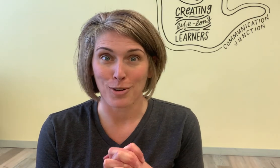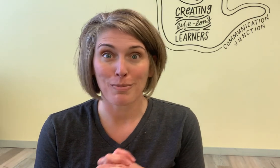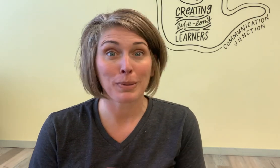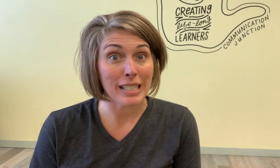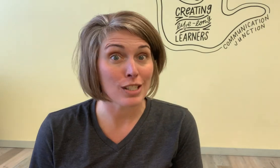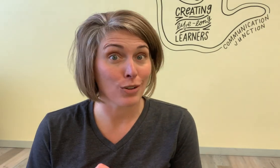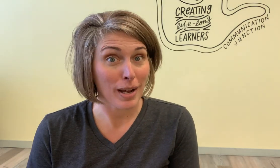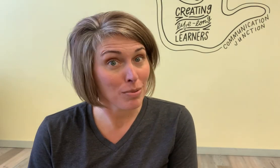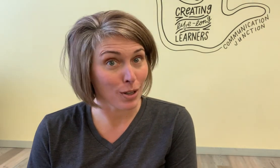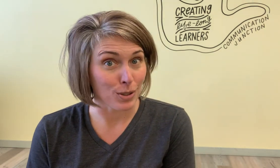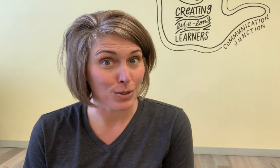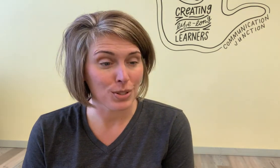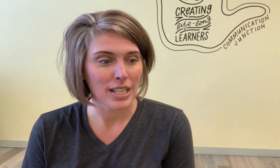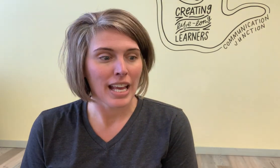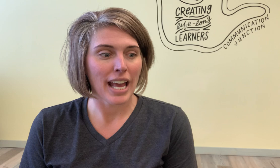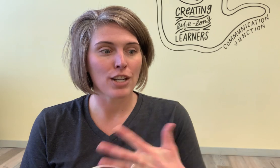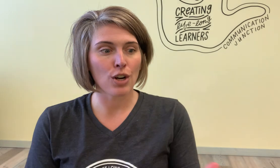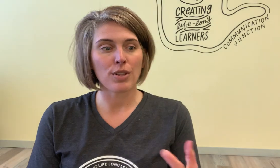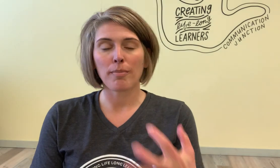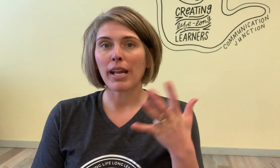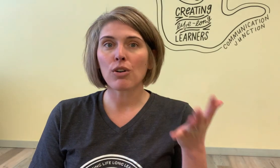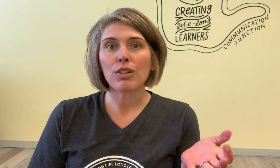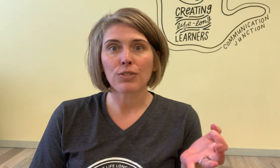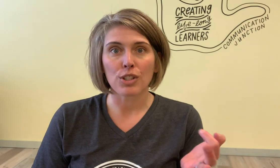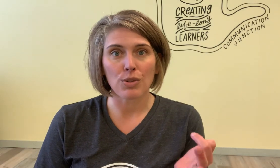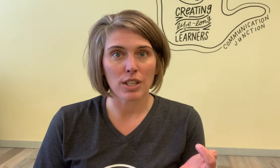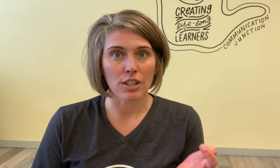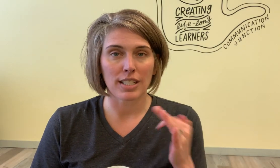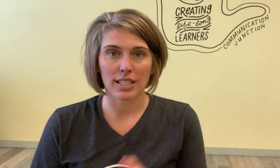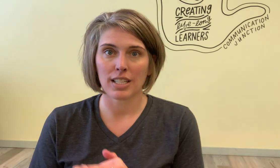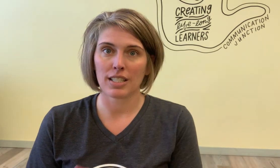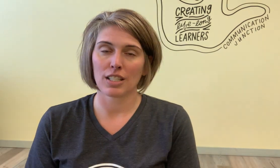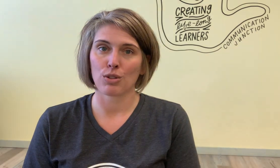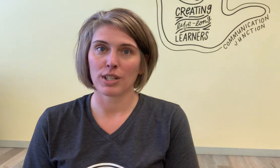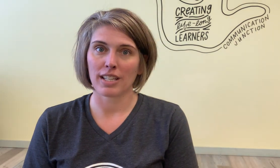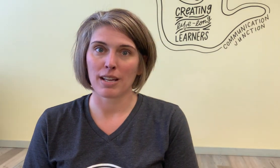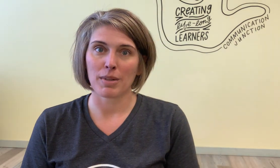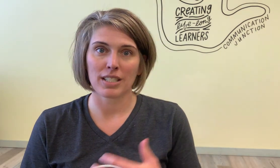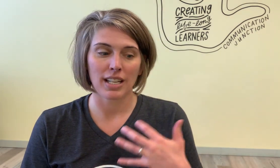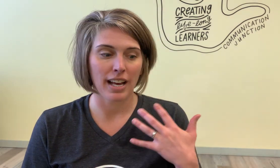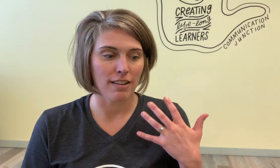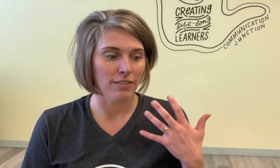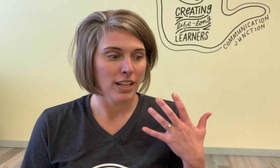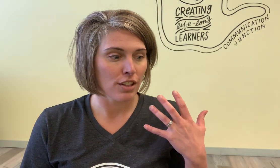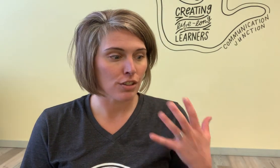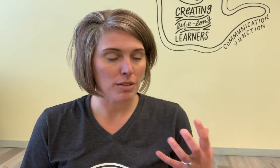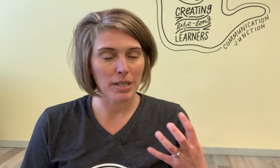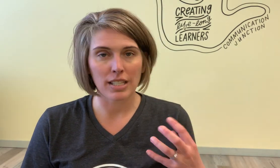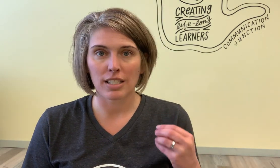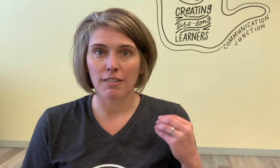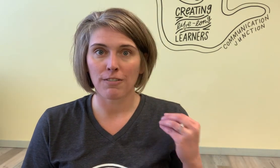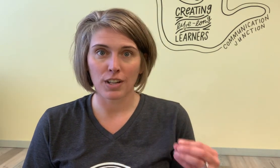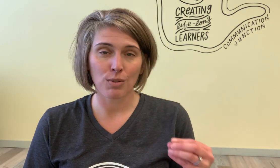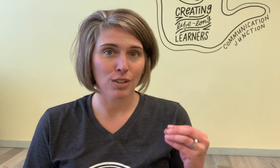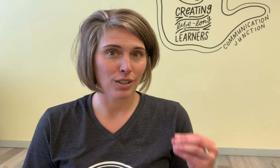home, please grab those. And know that my goal for you here at Sign and Sing Storytime is to have 30 minutes of fun with your